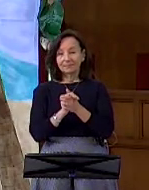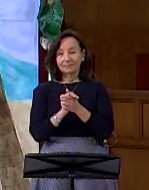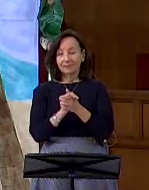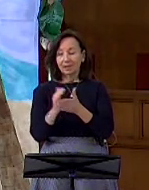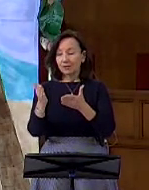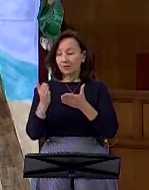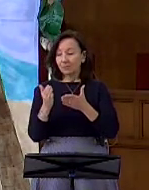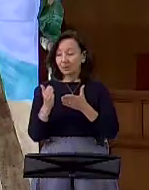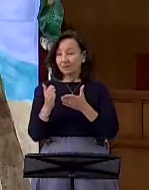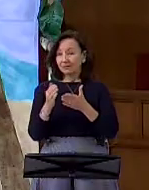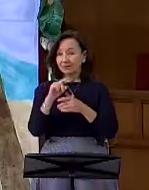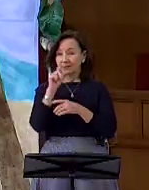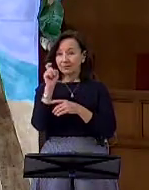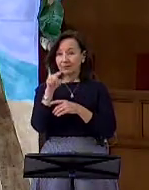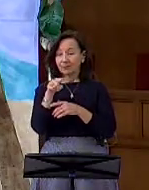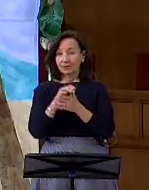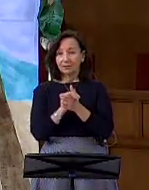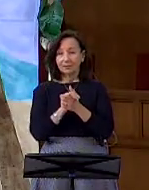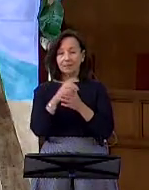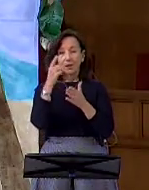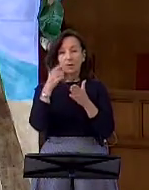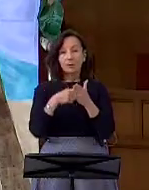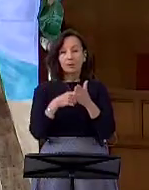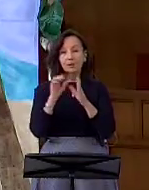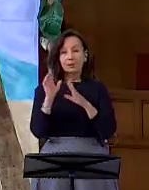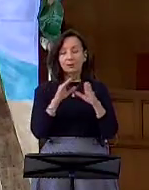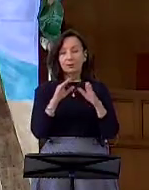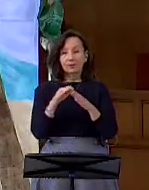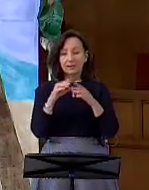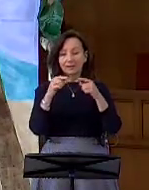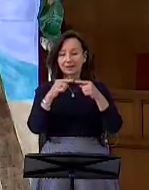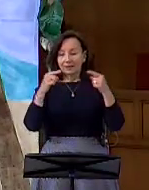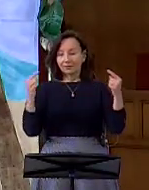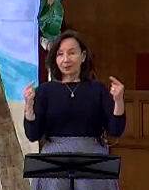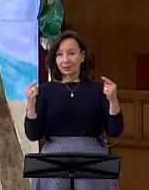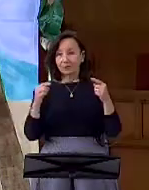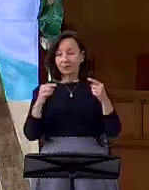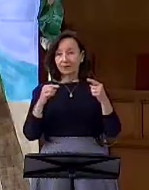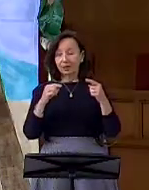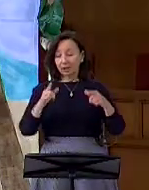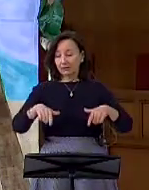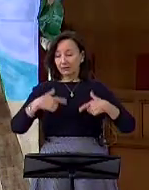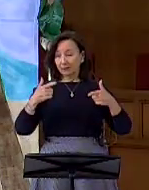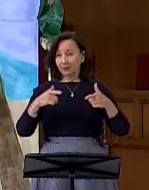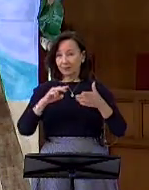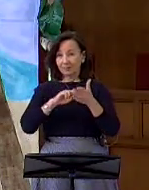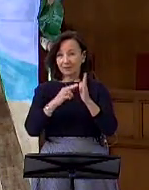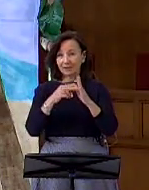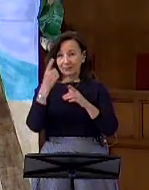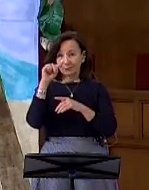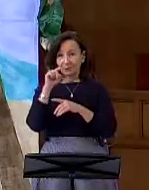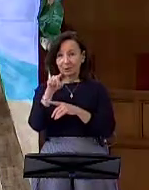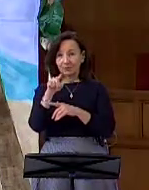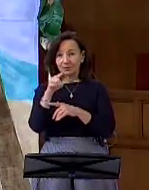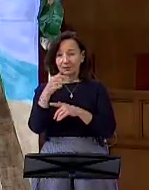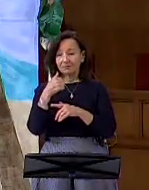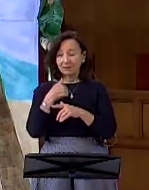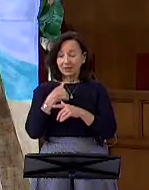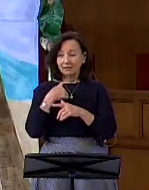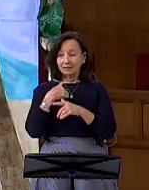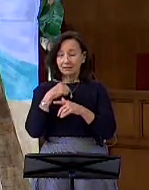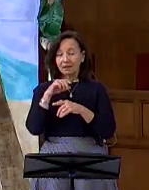our question. What do these contrasted walks mean for you and me in 2023?